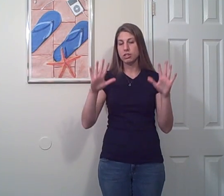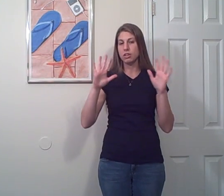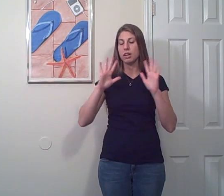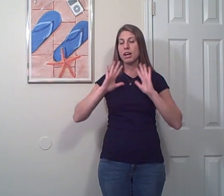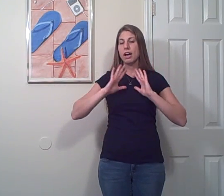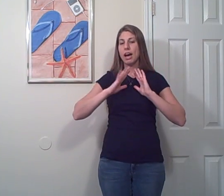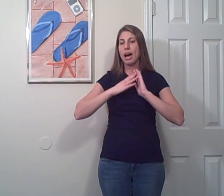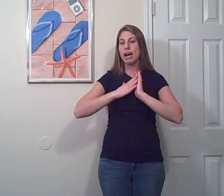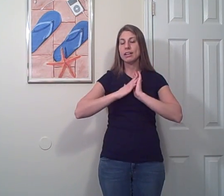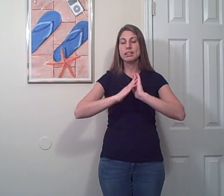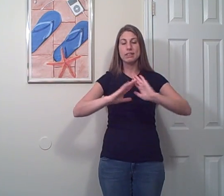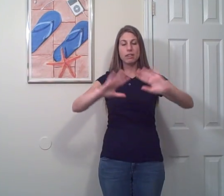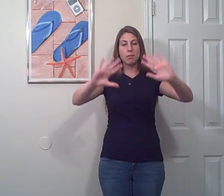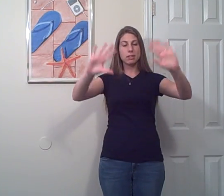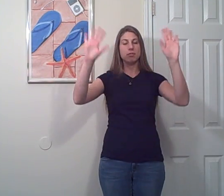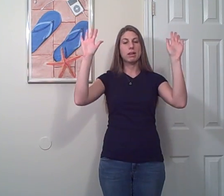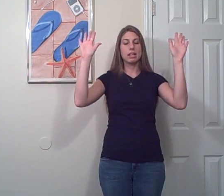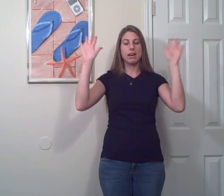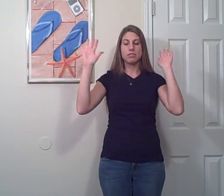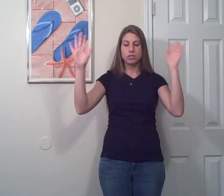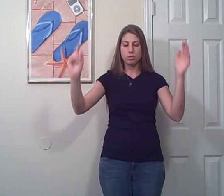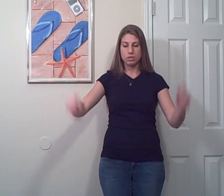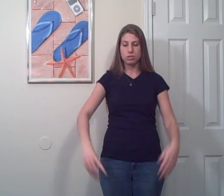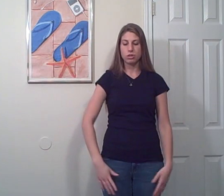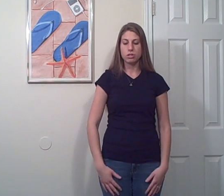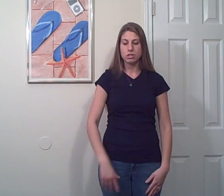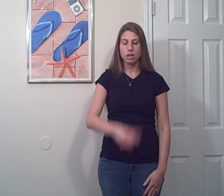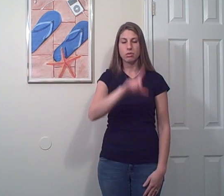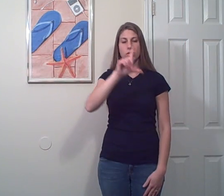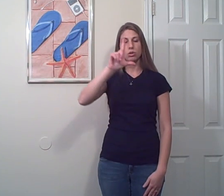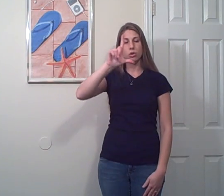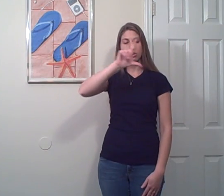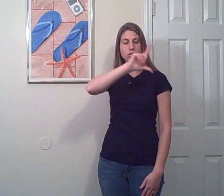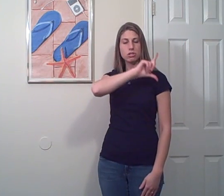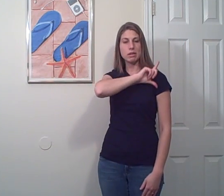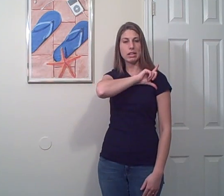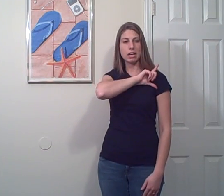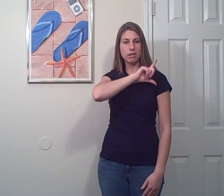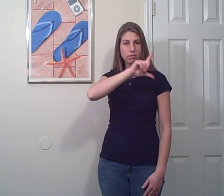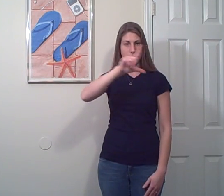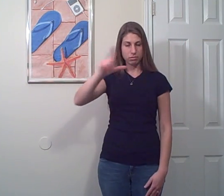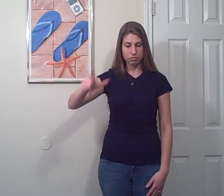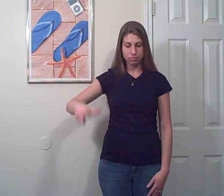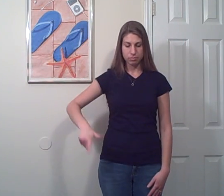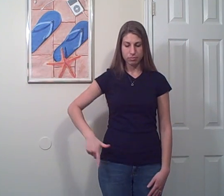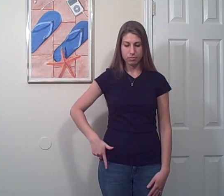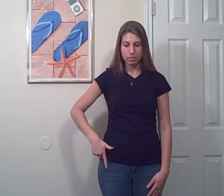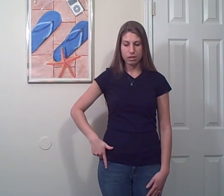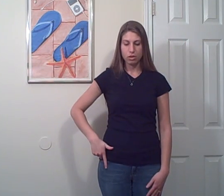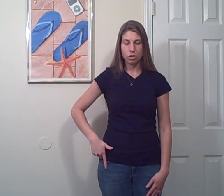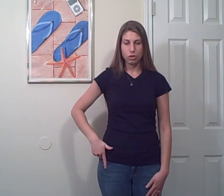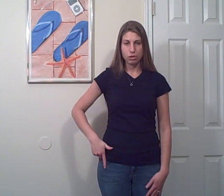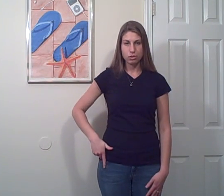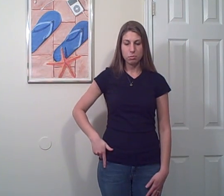surrender. I give up, give my life to you. It's yours. So, Lord, just make an L. Go across your